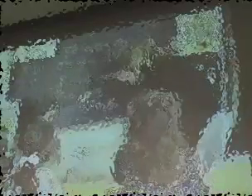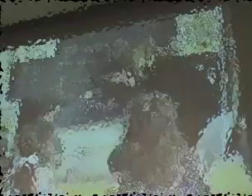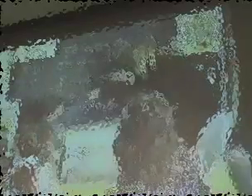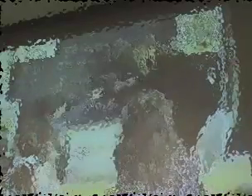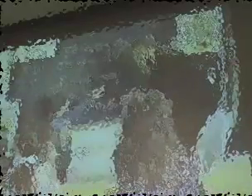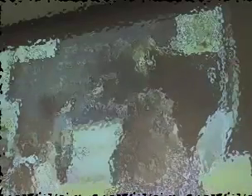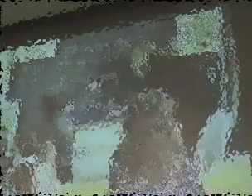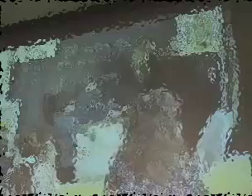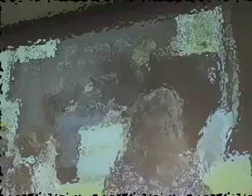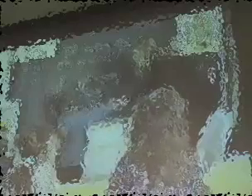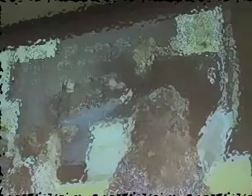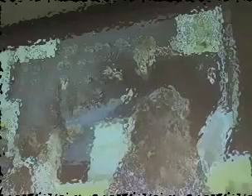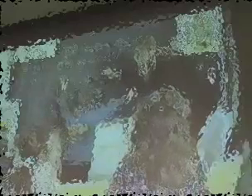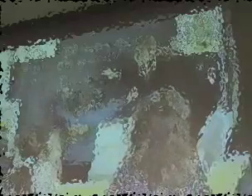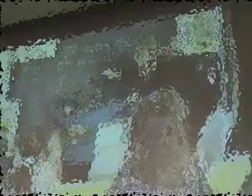2 sentences to read.